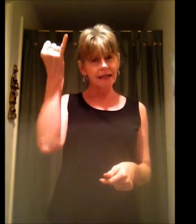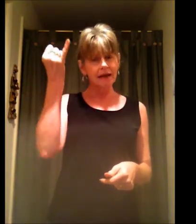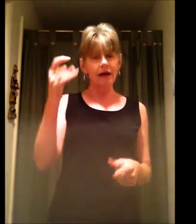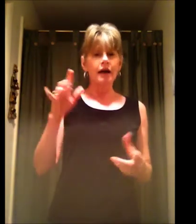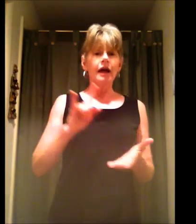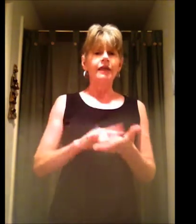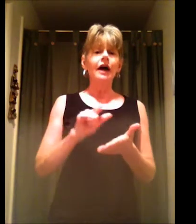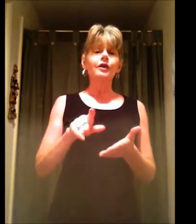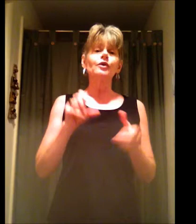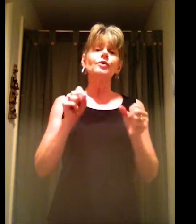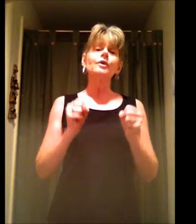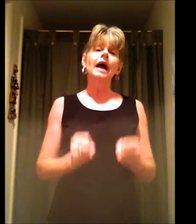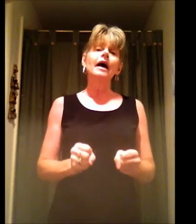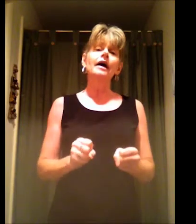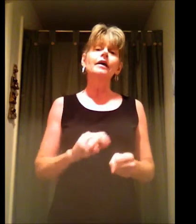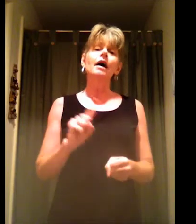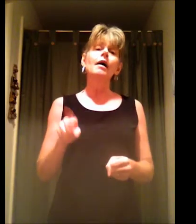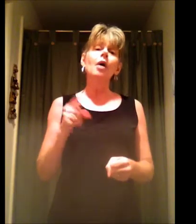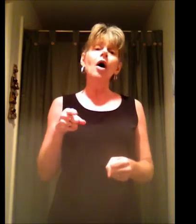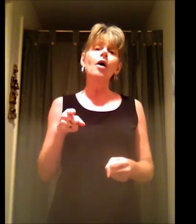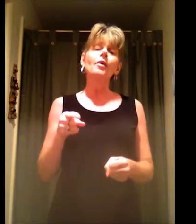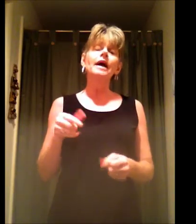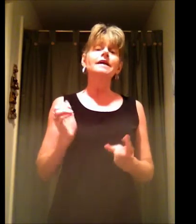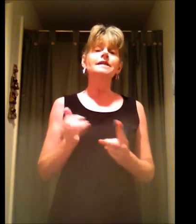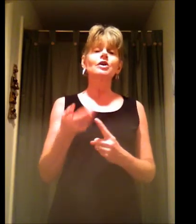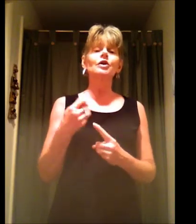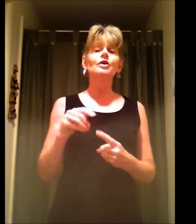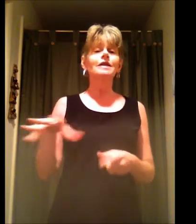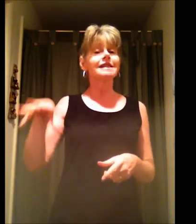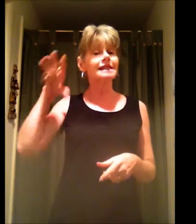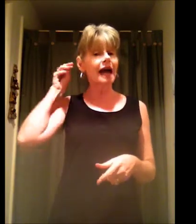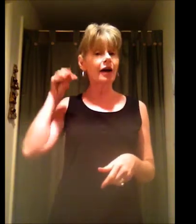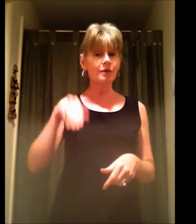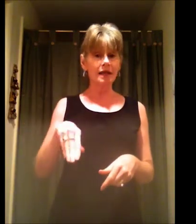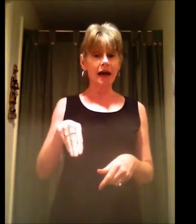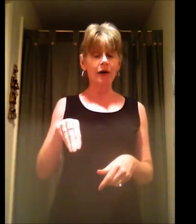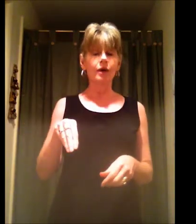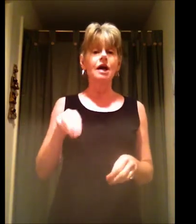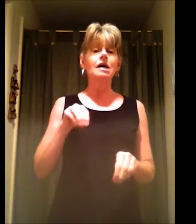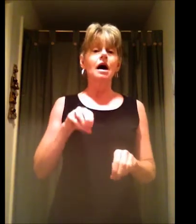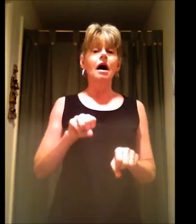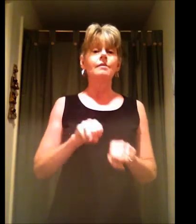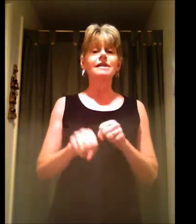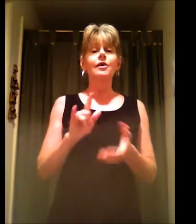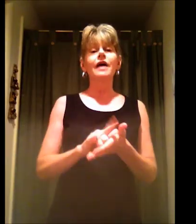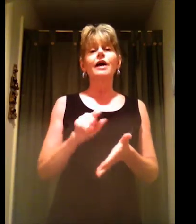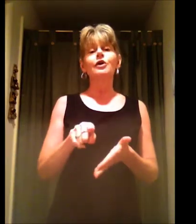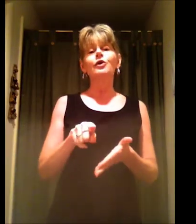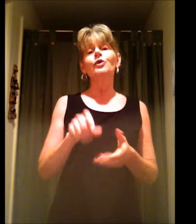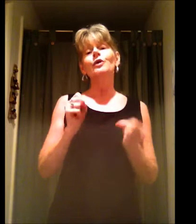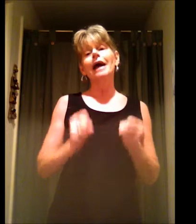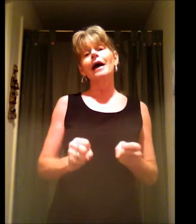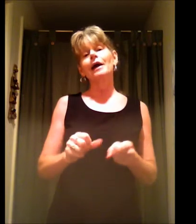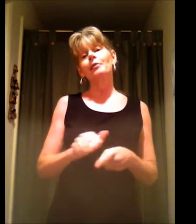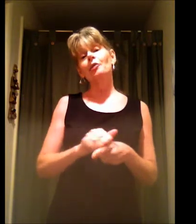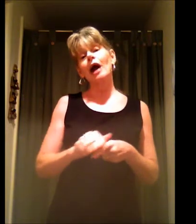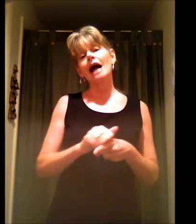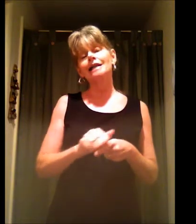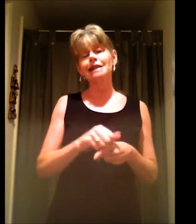idea that you can always turn the sound down so that you can